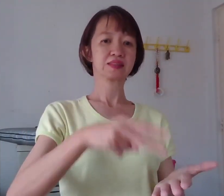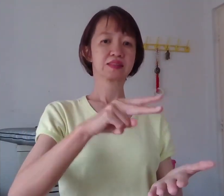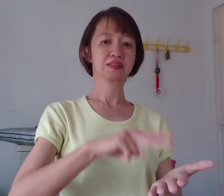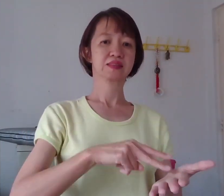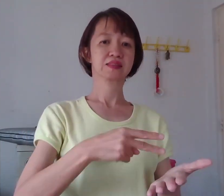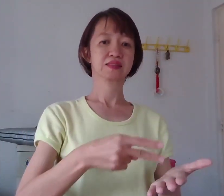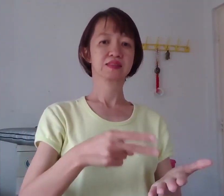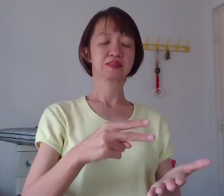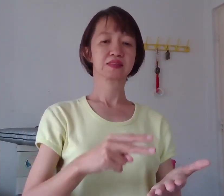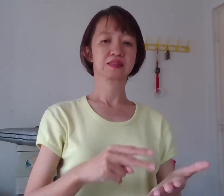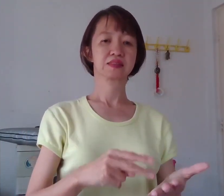Dance,